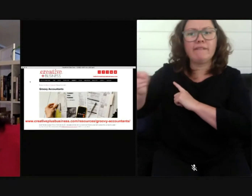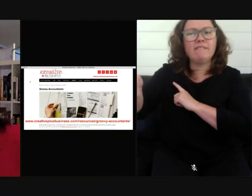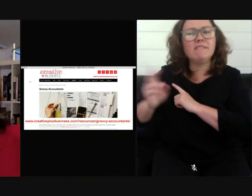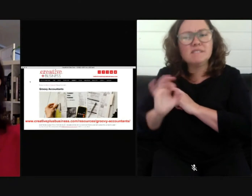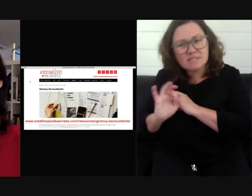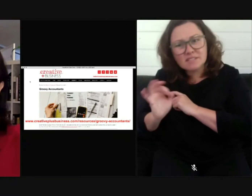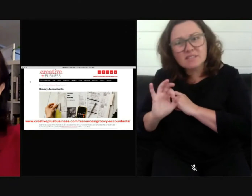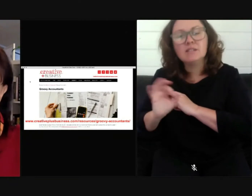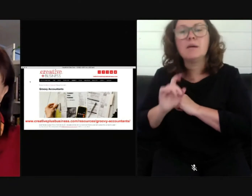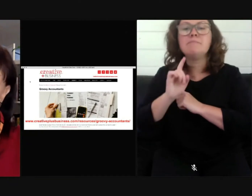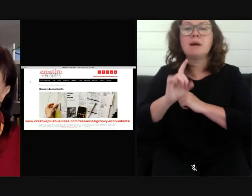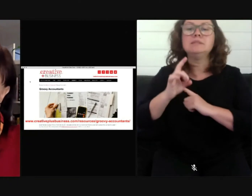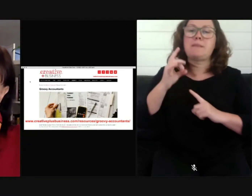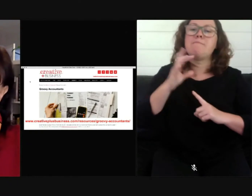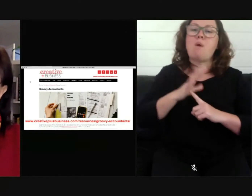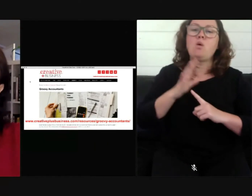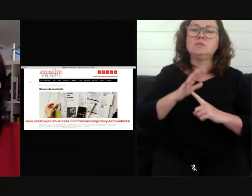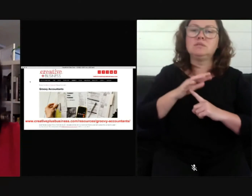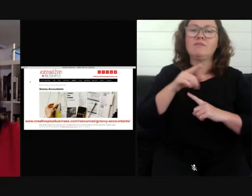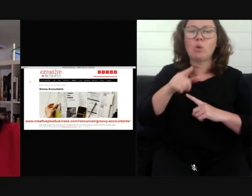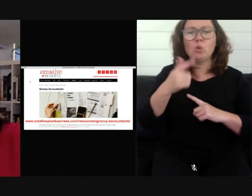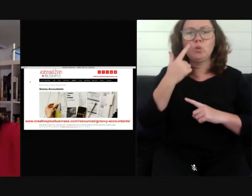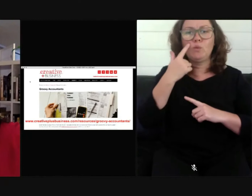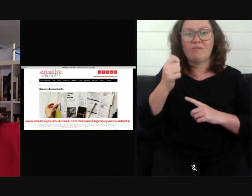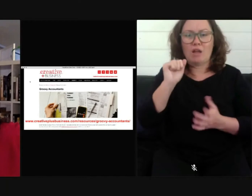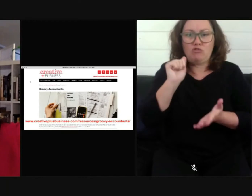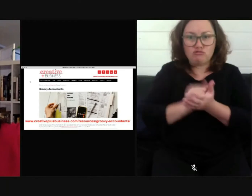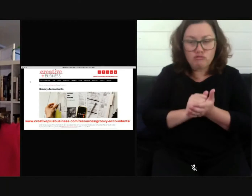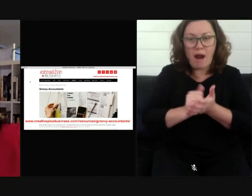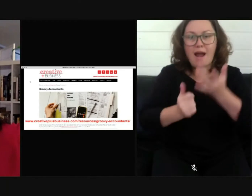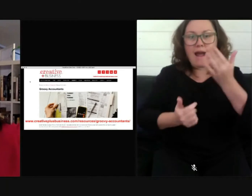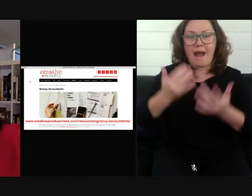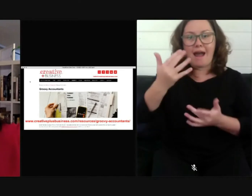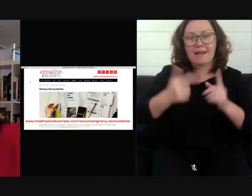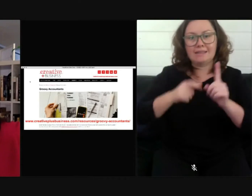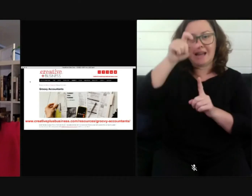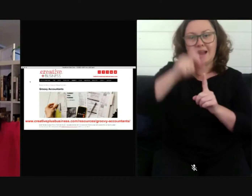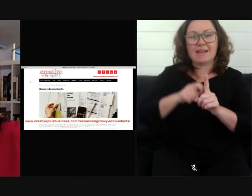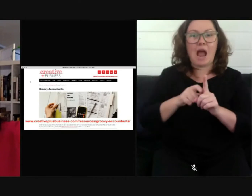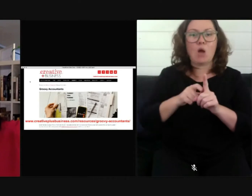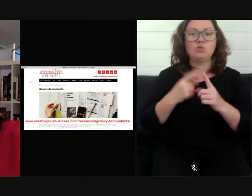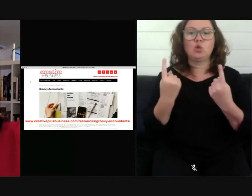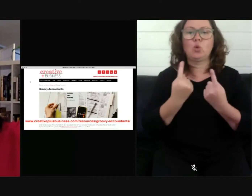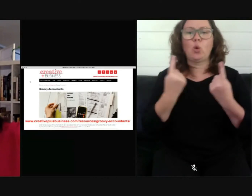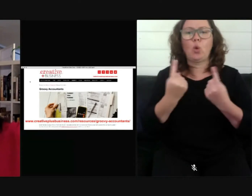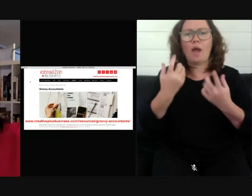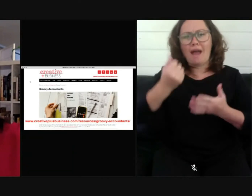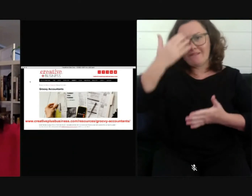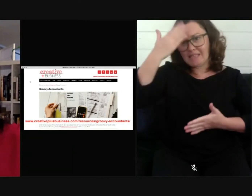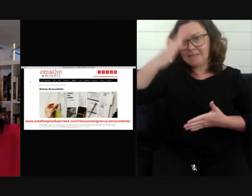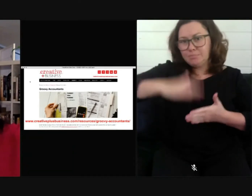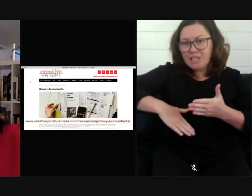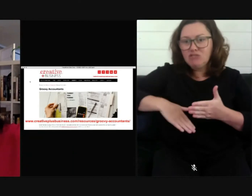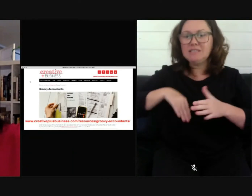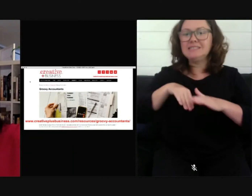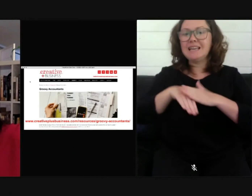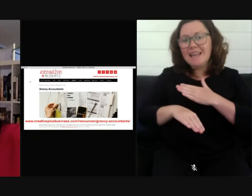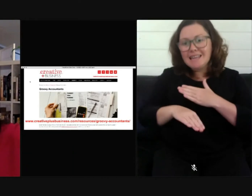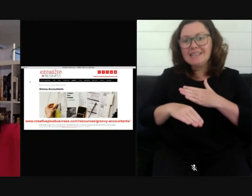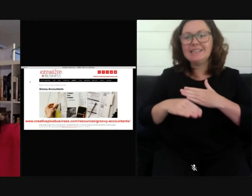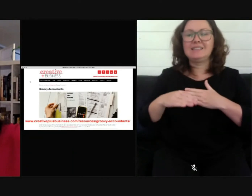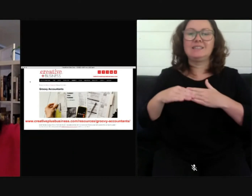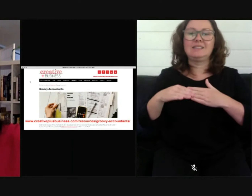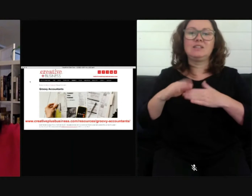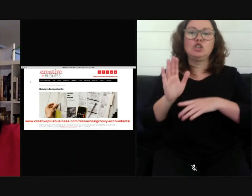that are specialists in the screen industry or the broader creative industries, because they are going to understand your